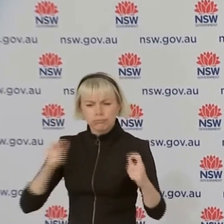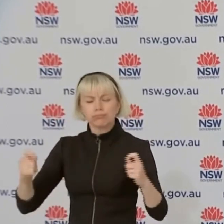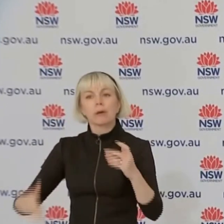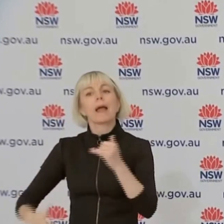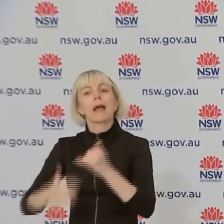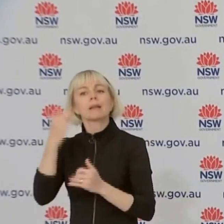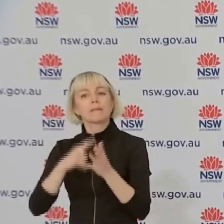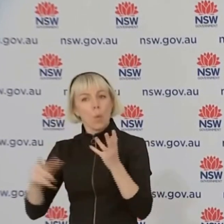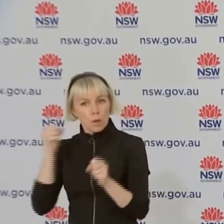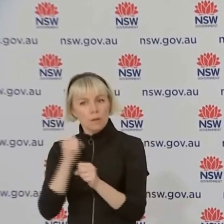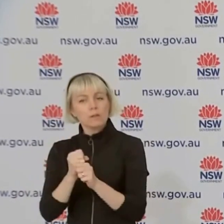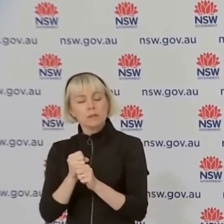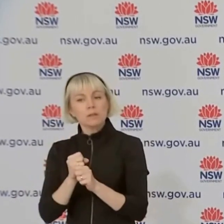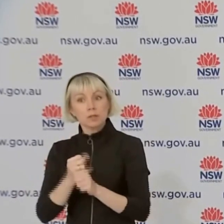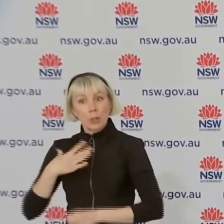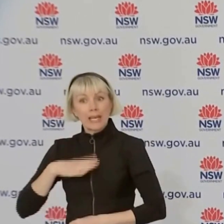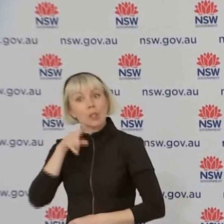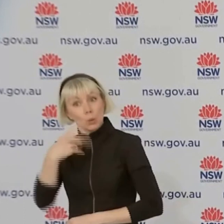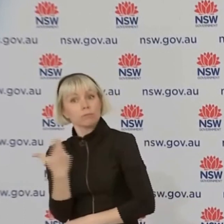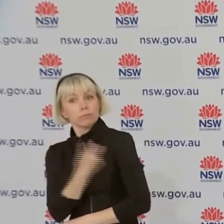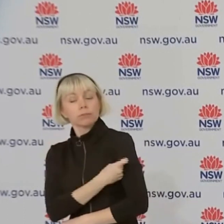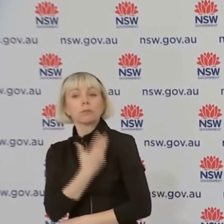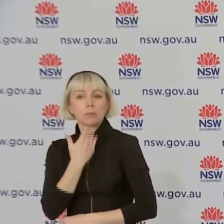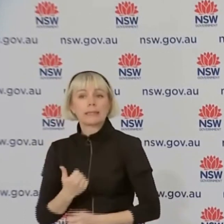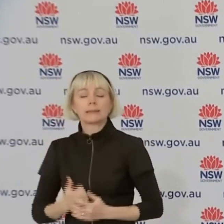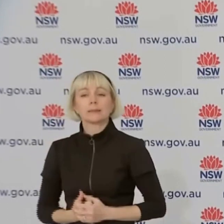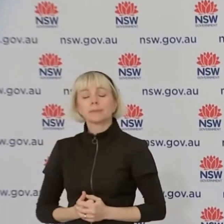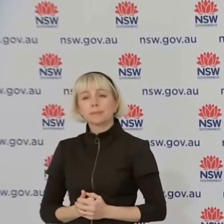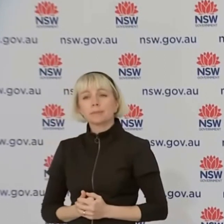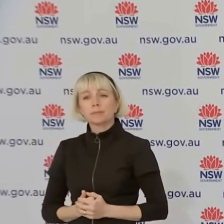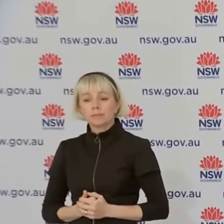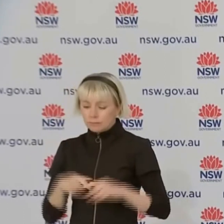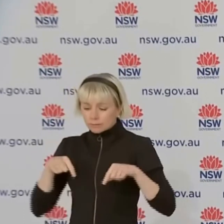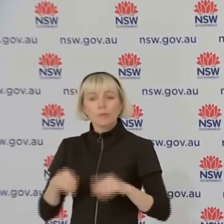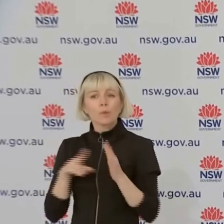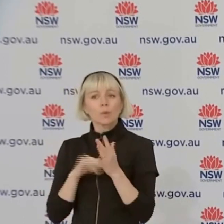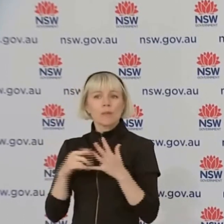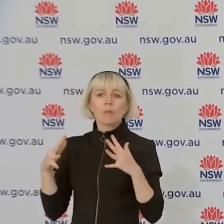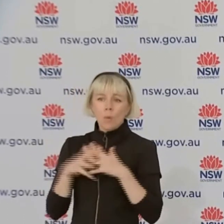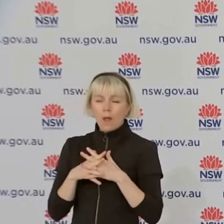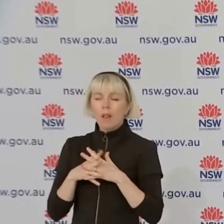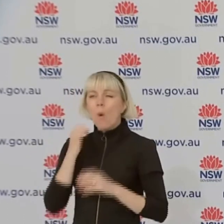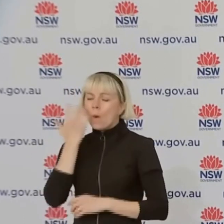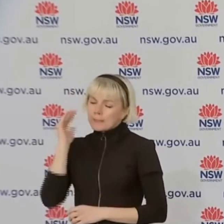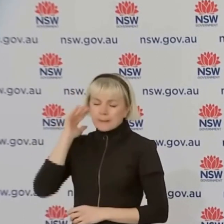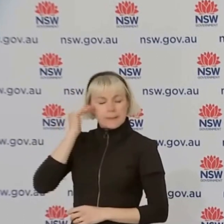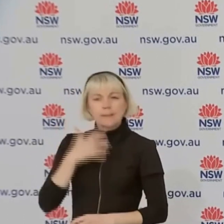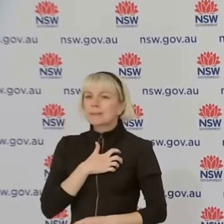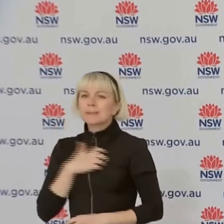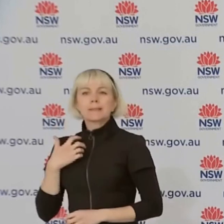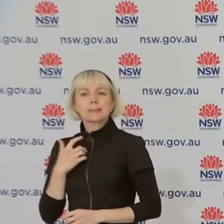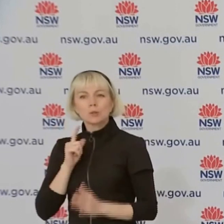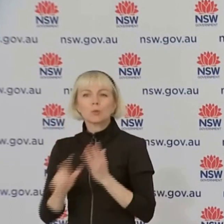ask everybody to come forward. And also, I have to say, as a state, we always make use of what we have. We make the best of what we have in terms